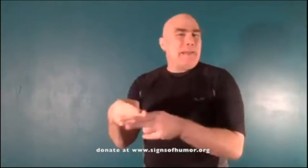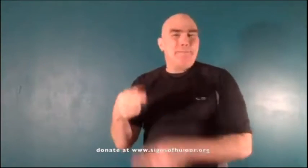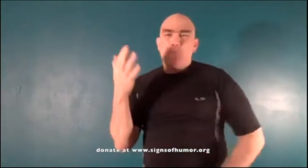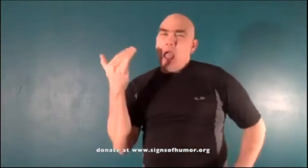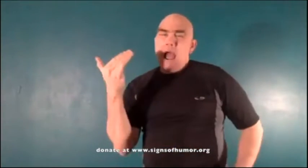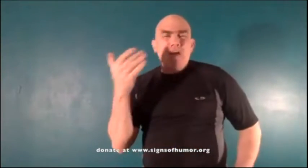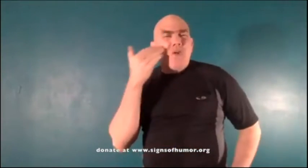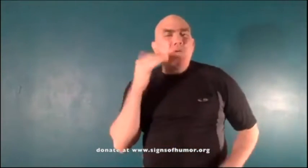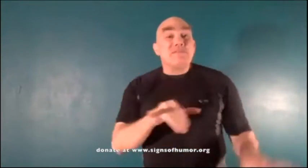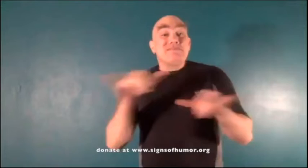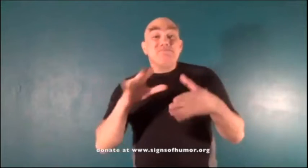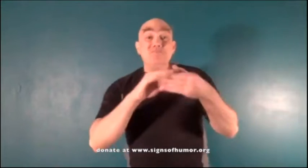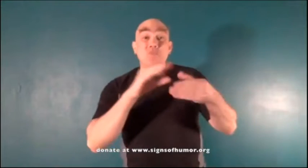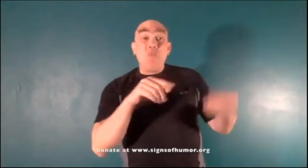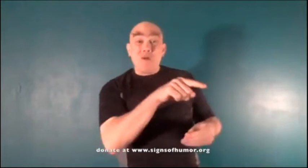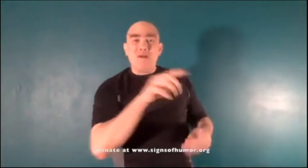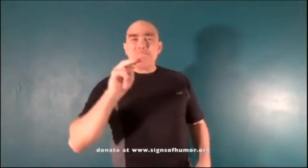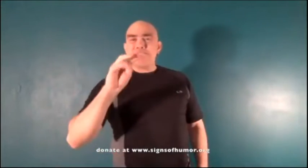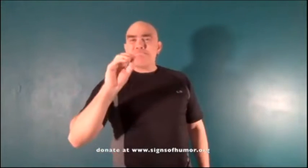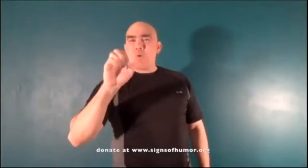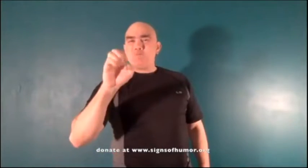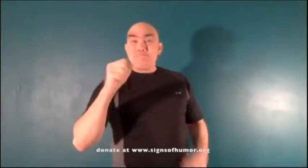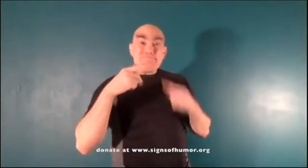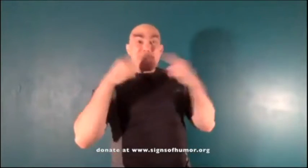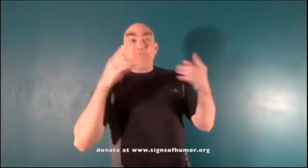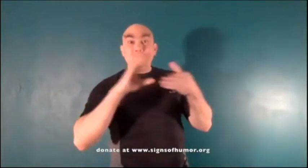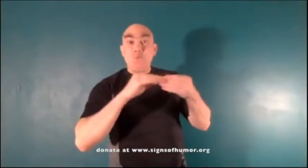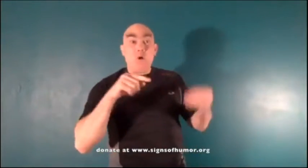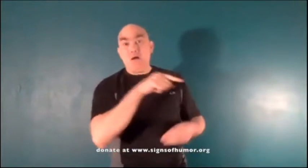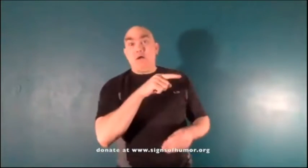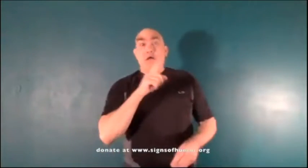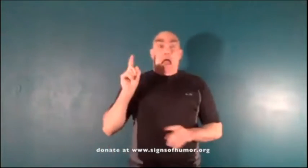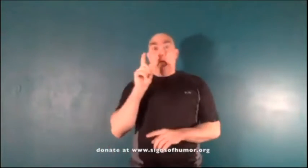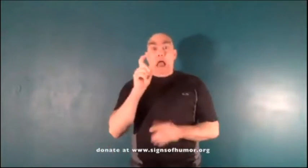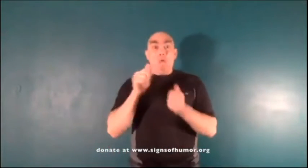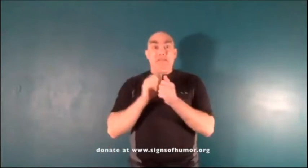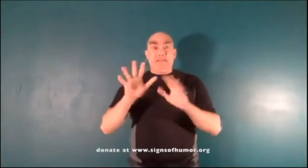And you're probably all familiar with Moses, biblical character, Old Testament,